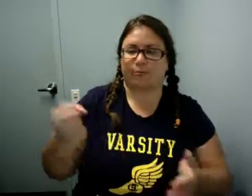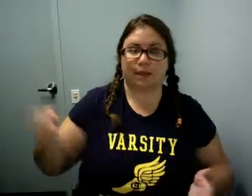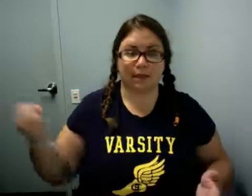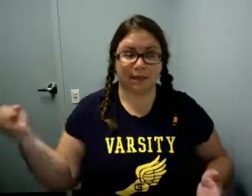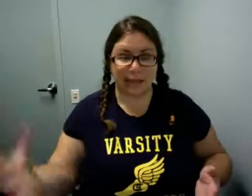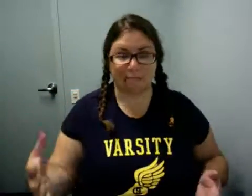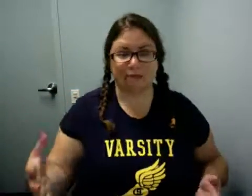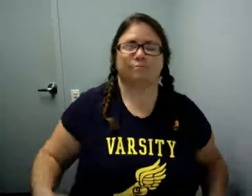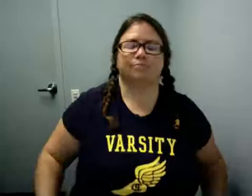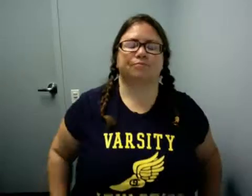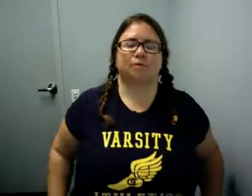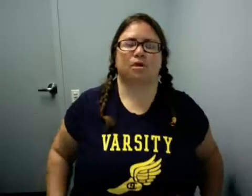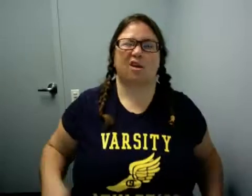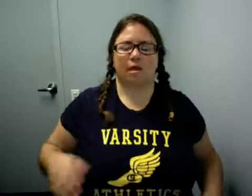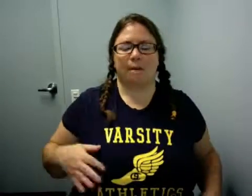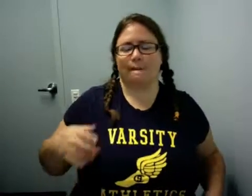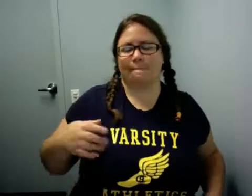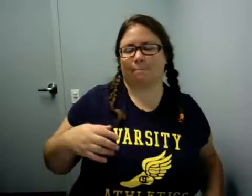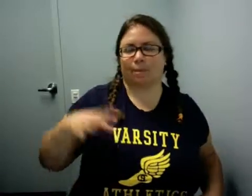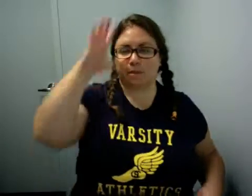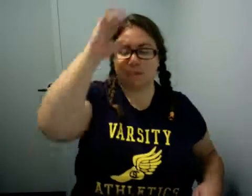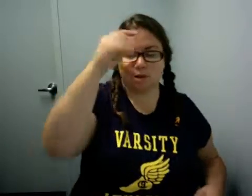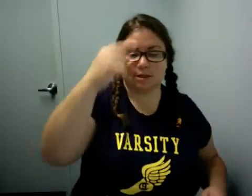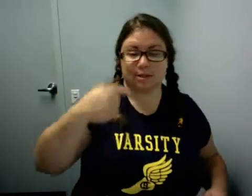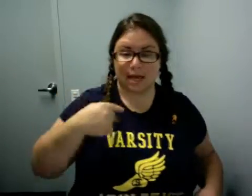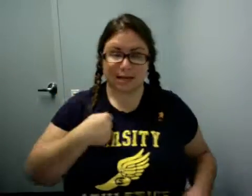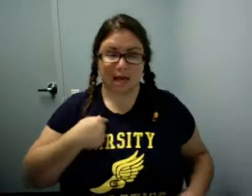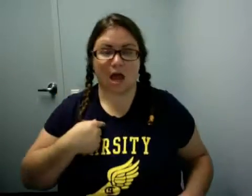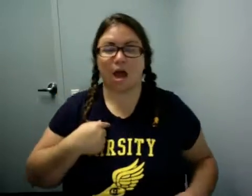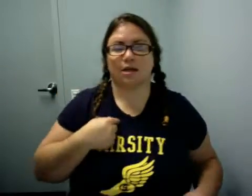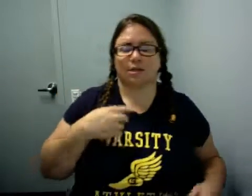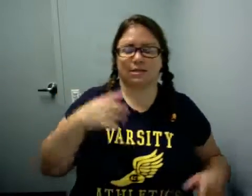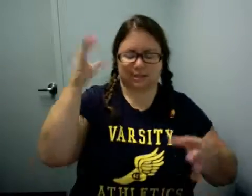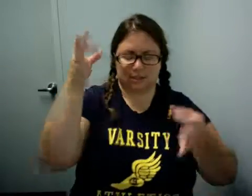the boys wanted to go exploring, of course. So I tagged along. It was really fun.